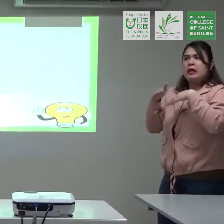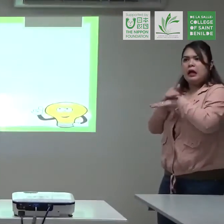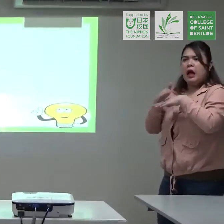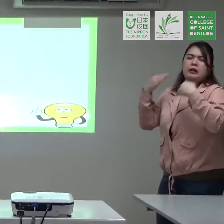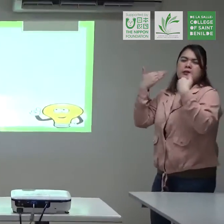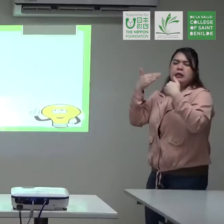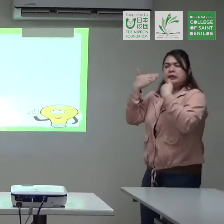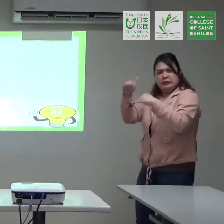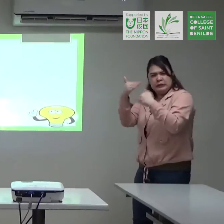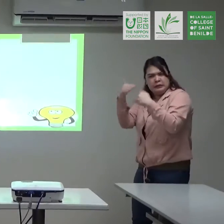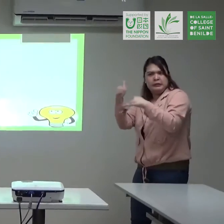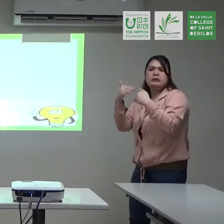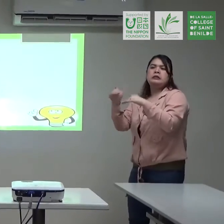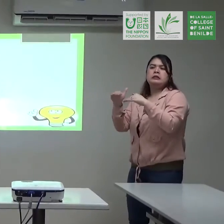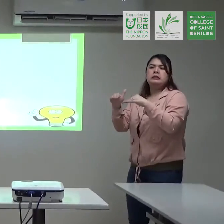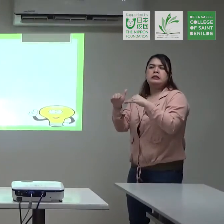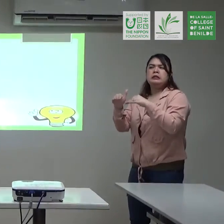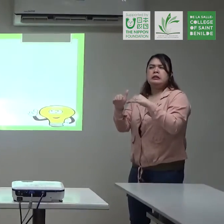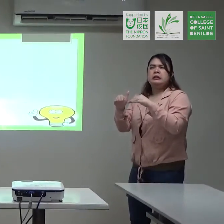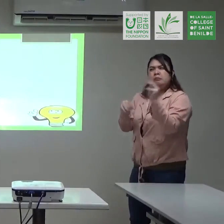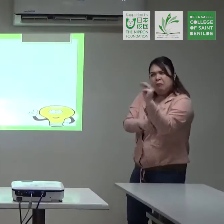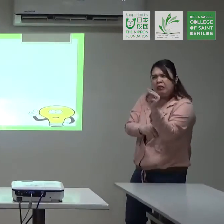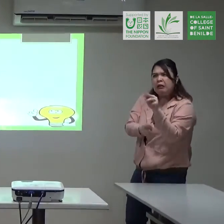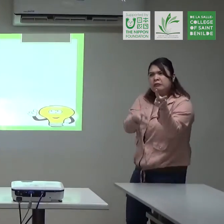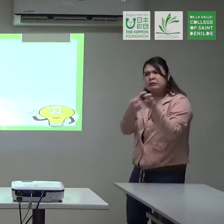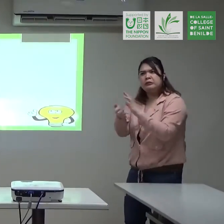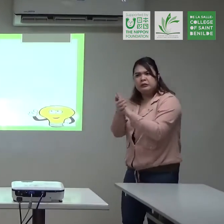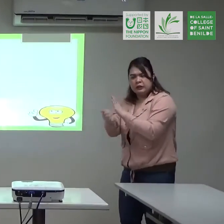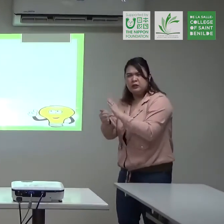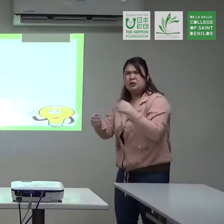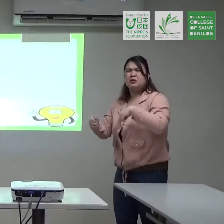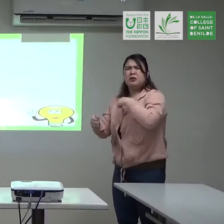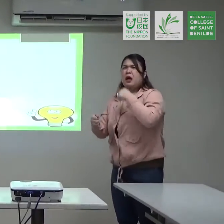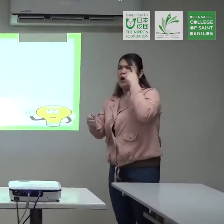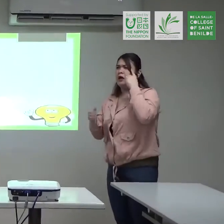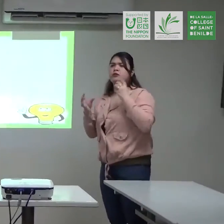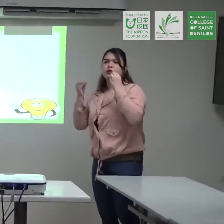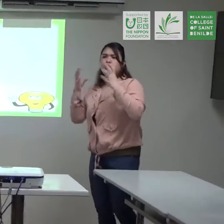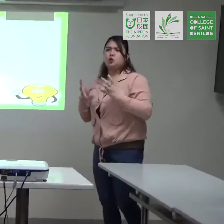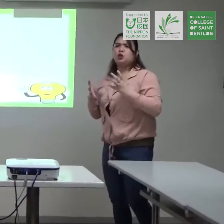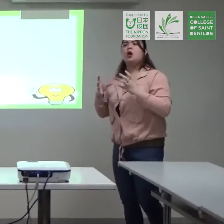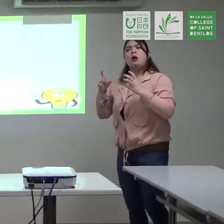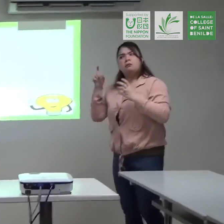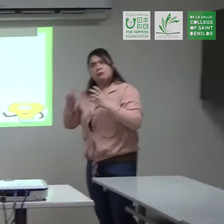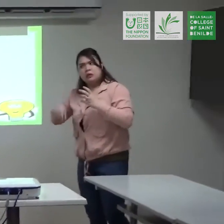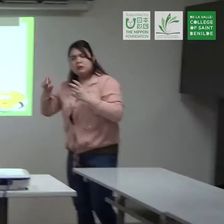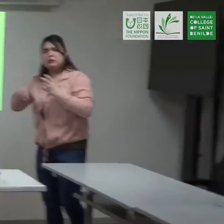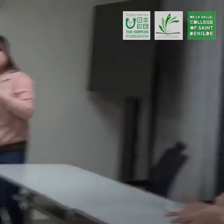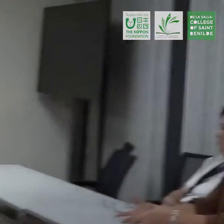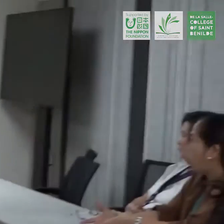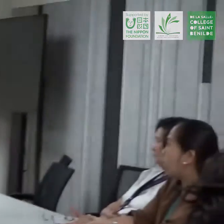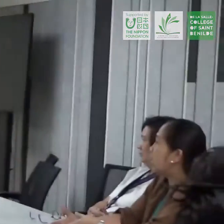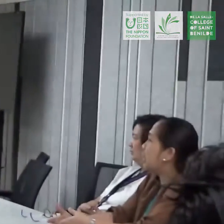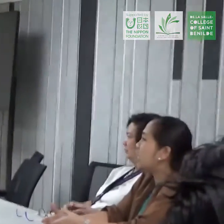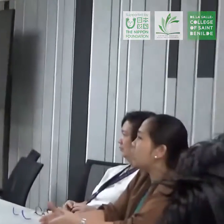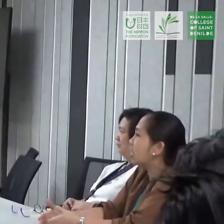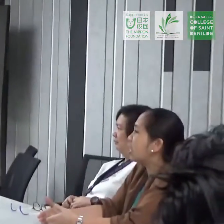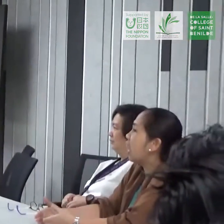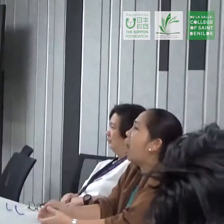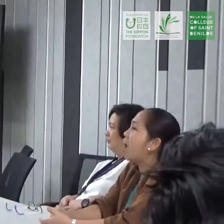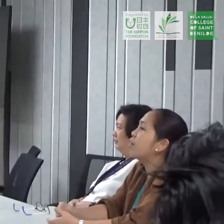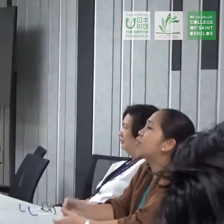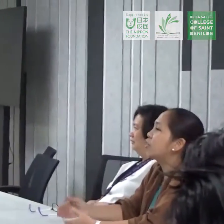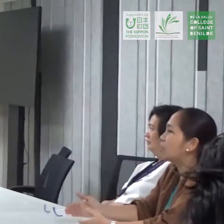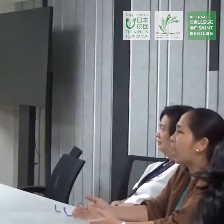strategies, metacognitive strategies. And I think that we as teachers should really be conscious in